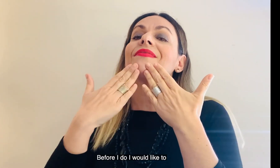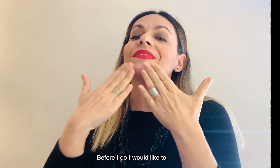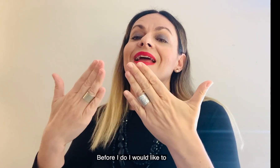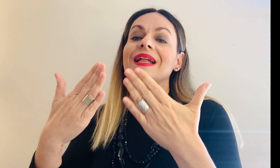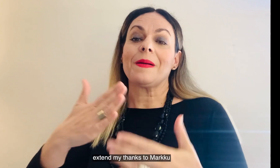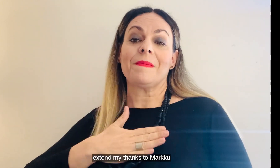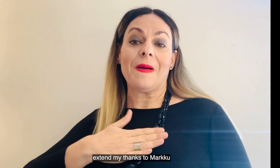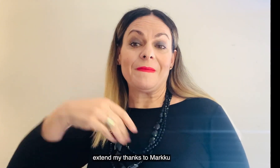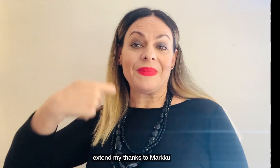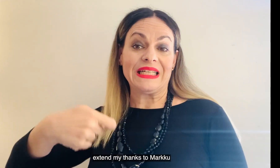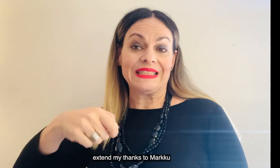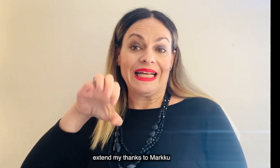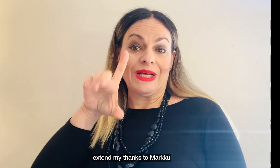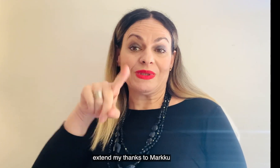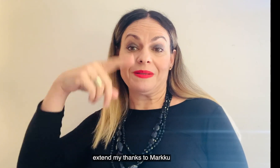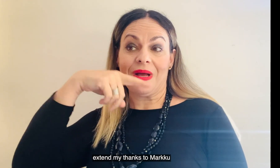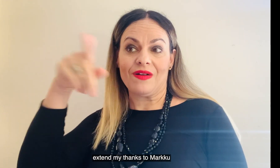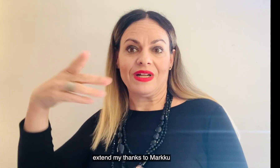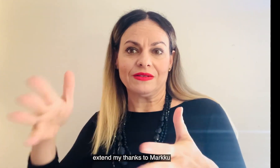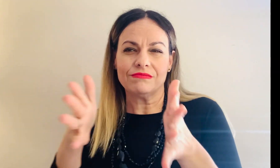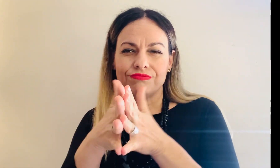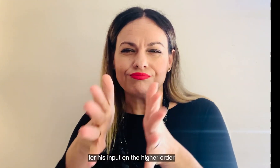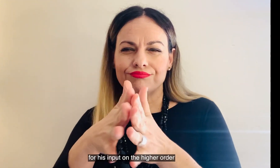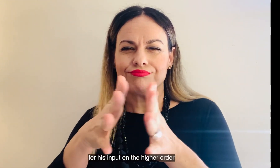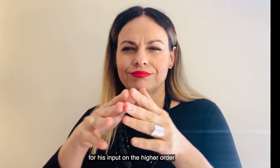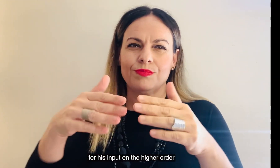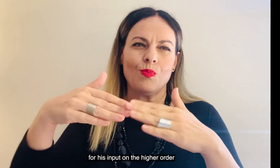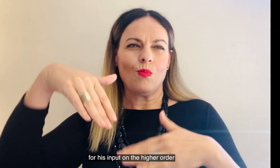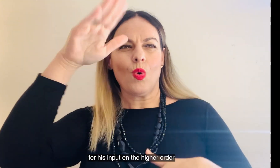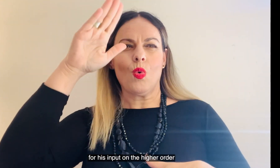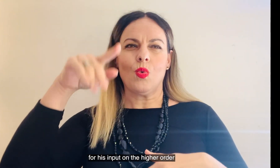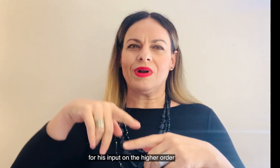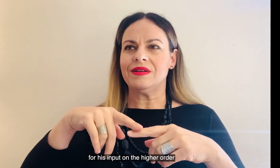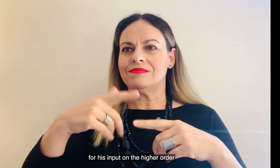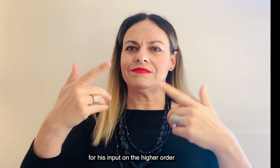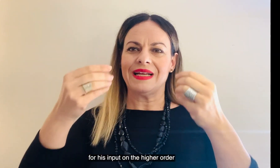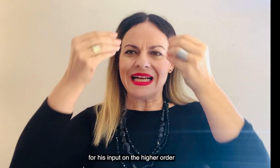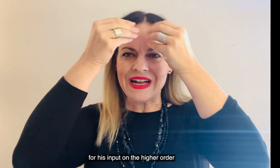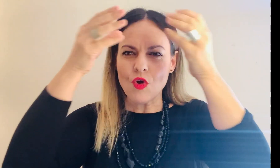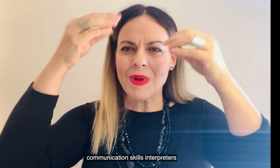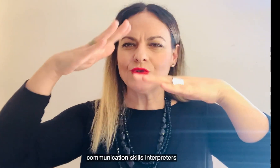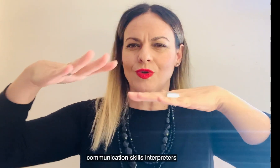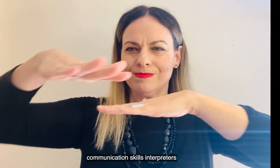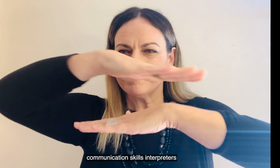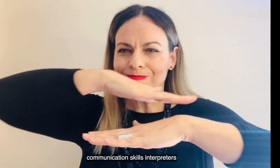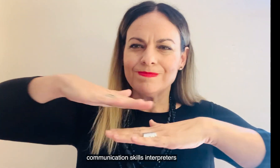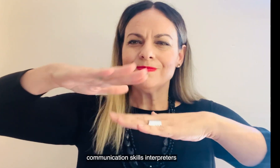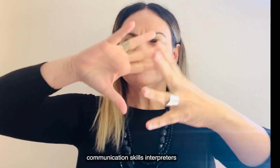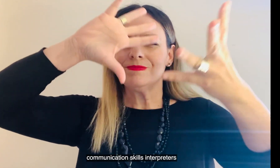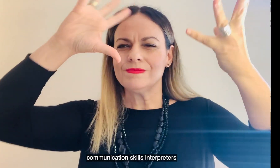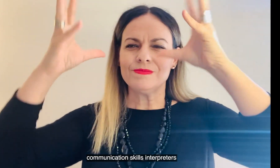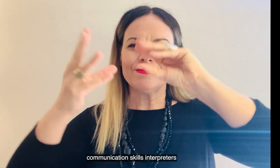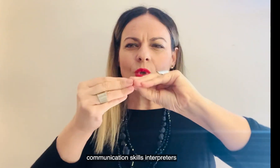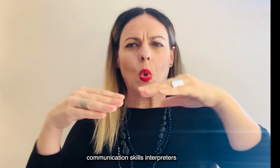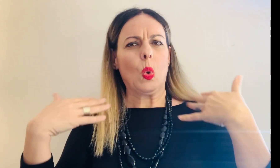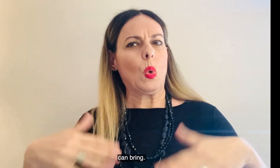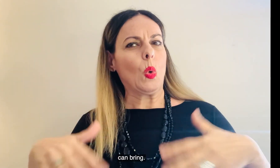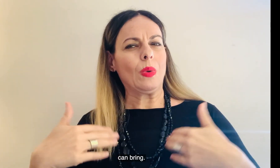Before I do, I would like to extend my thanks to Marku for his input on the higher order communication skills interpreters can